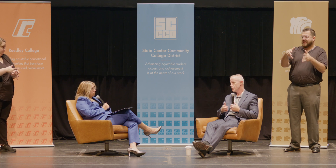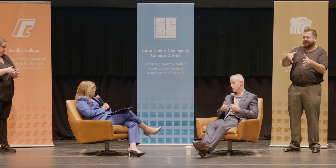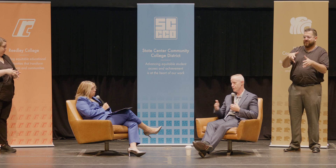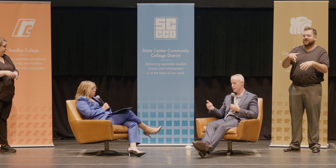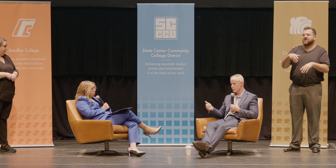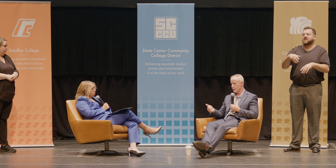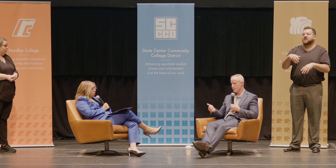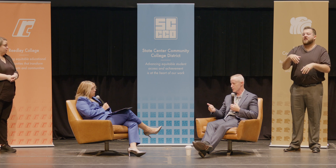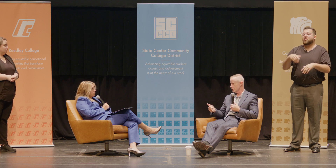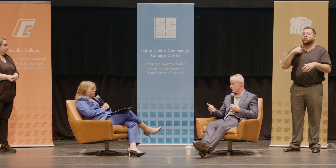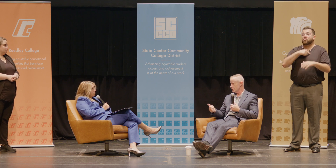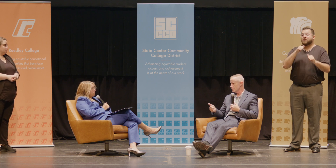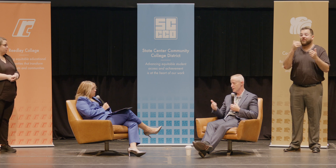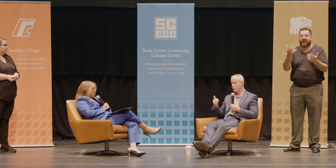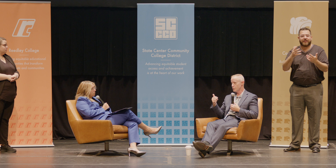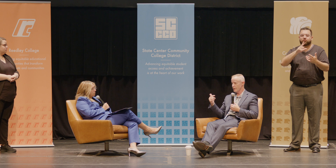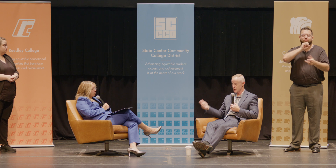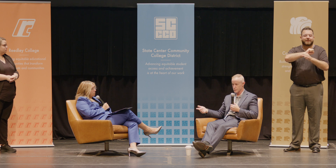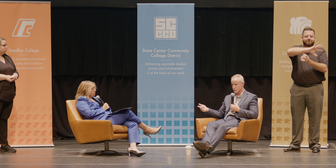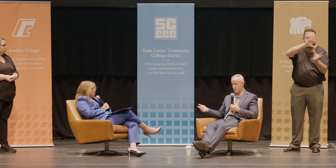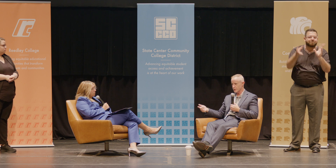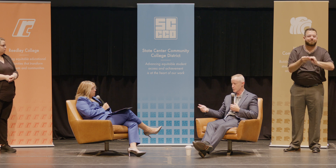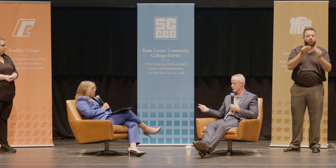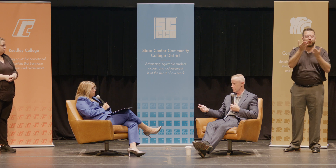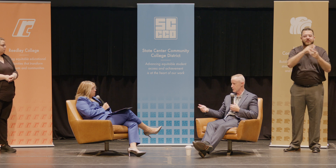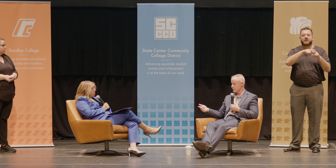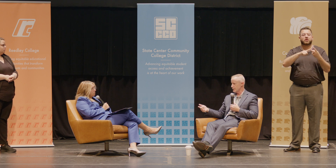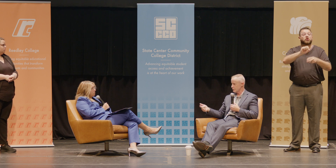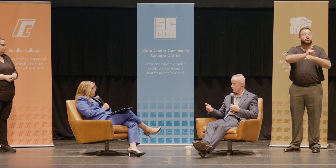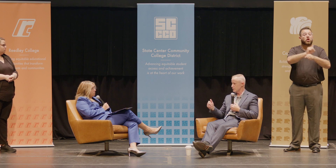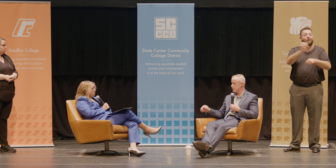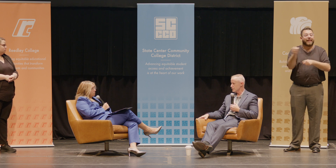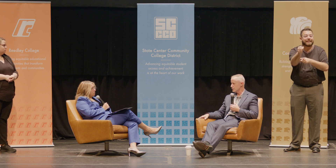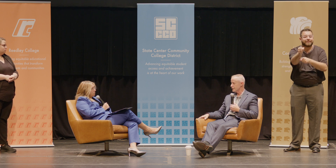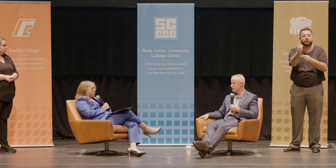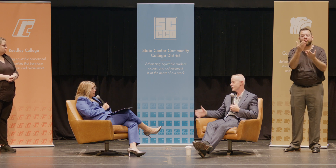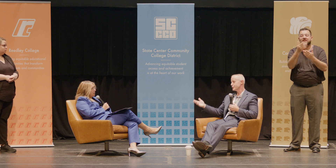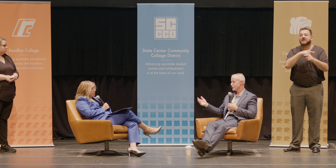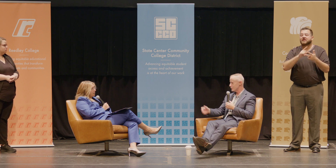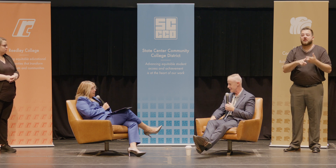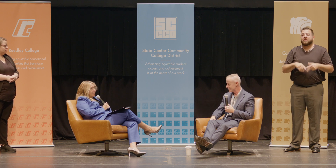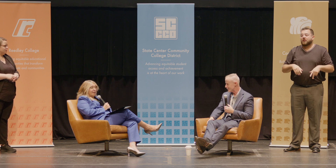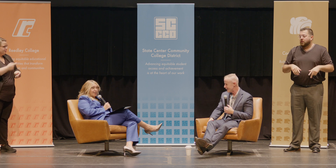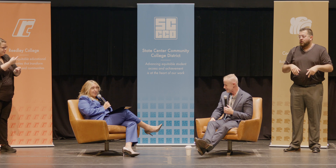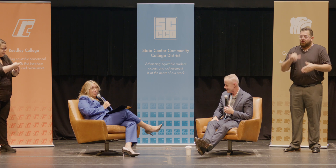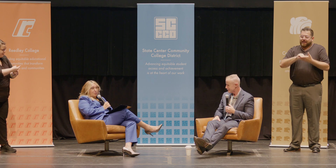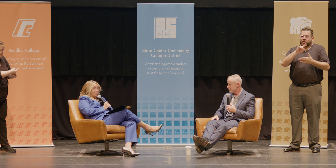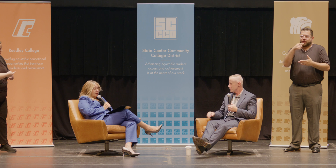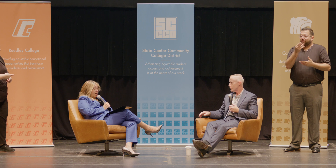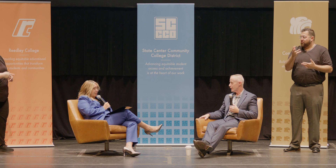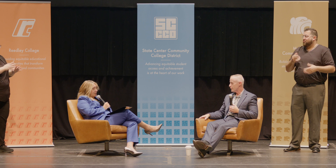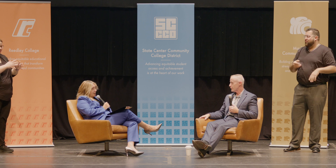programs. We provided them wraparound services. We provided them with job placement services at the end and working with industry. Right. So those are just some ideas and